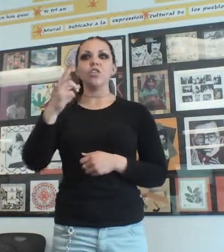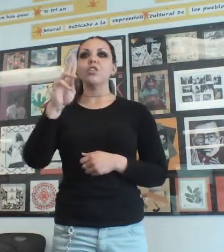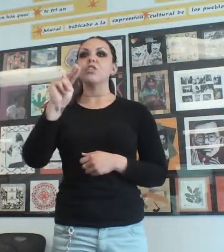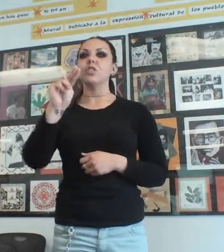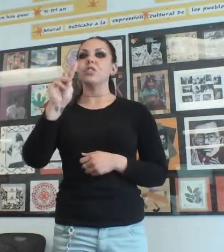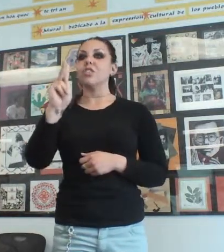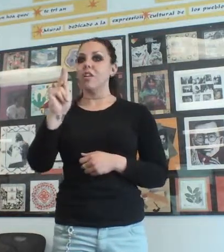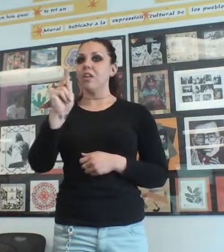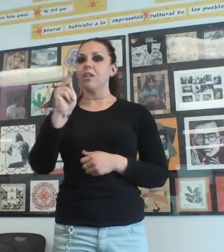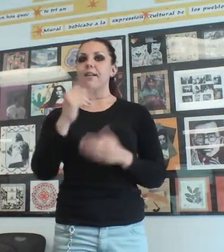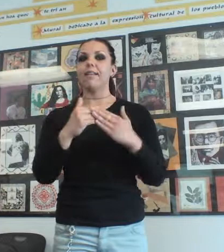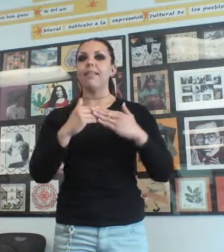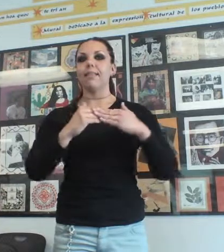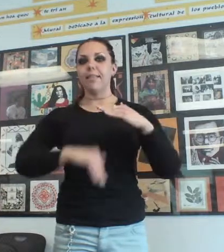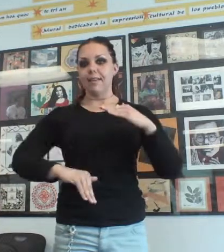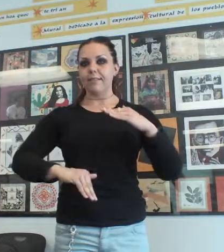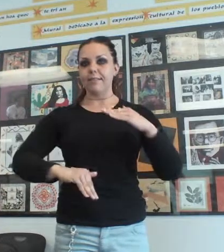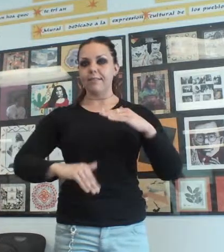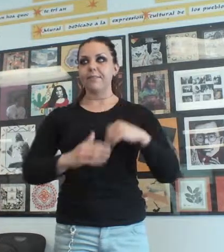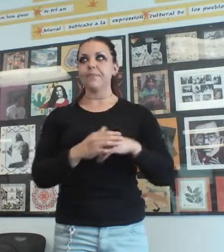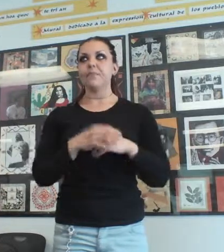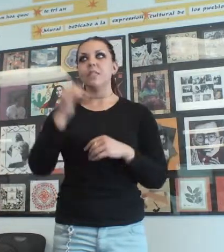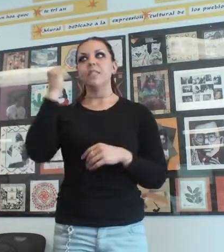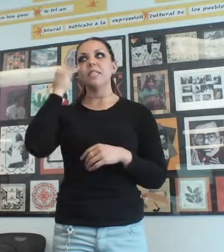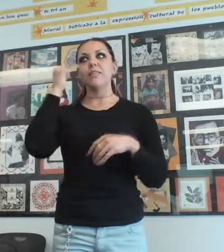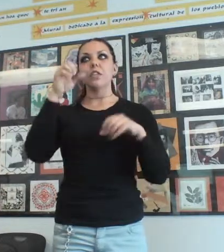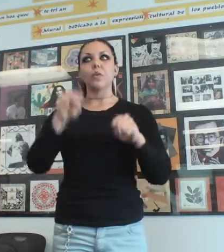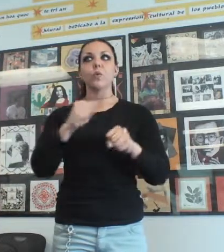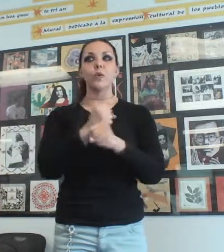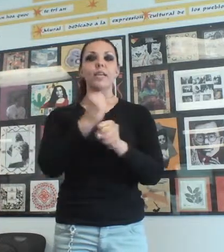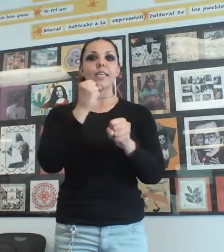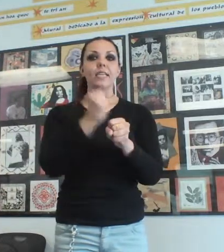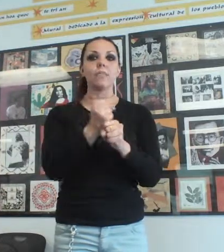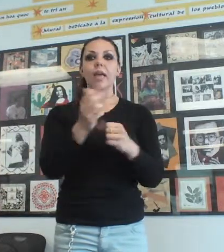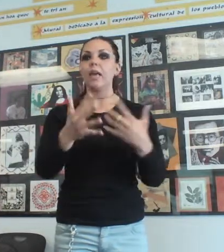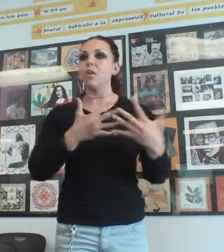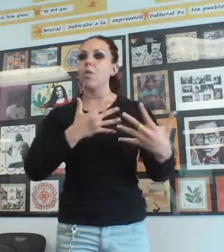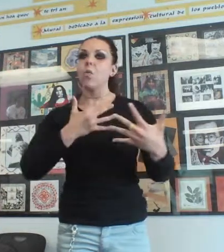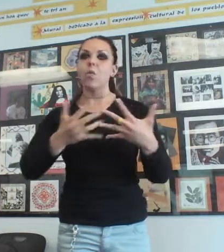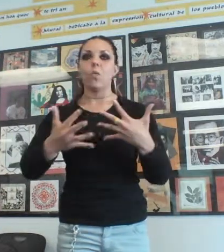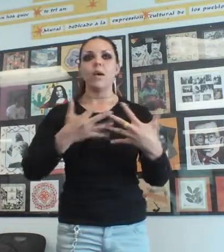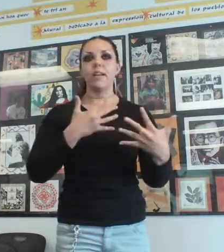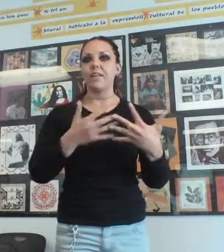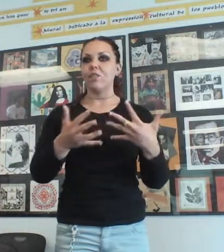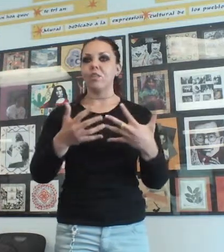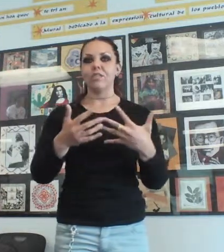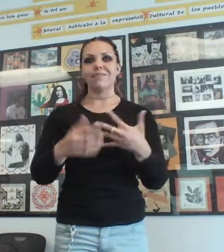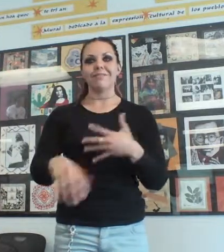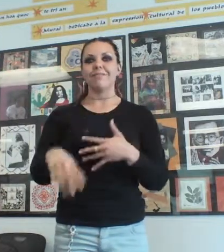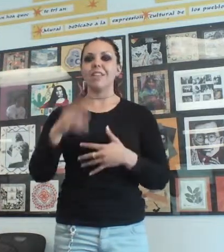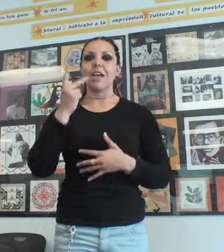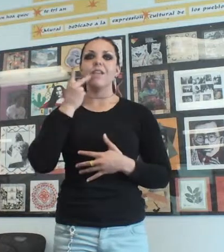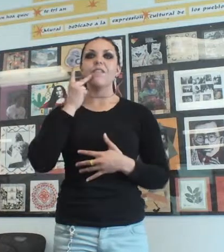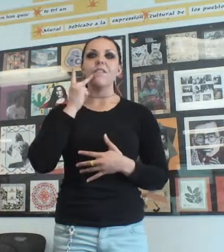lexical items. If you can make whatever that is, tomatoes, mozzarella cheese, into